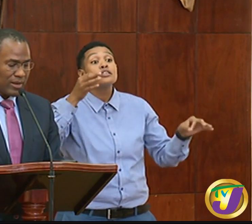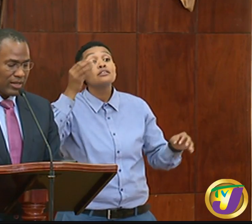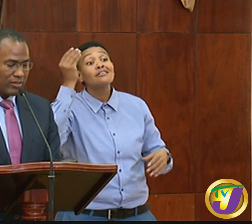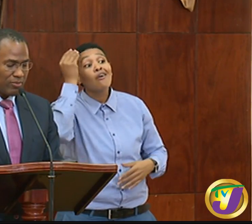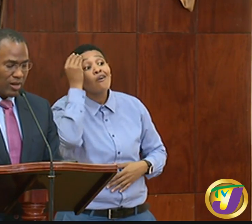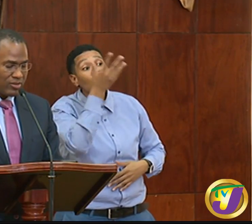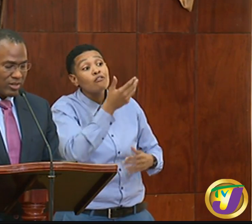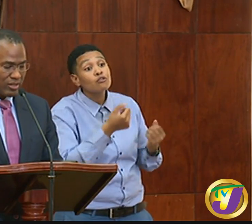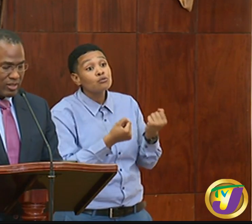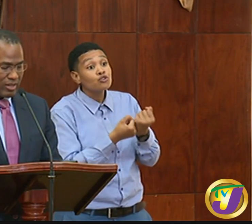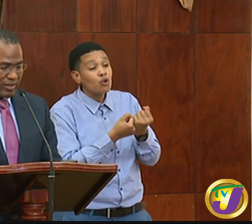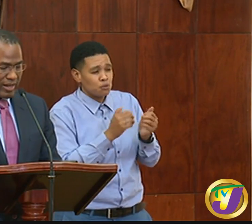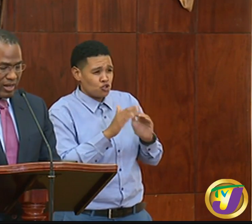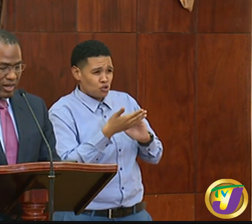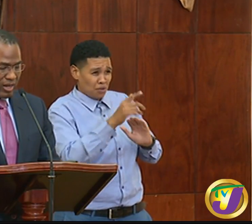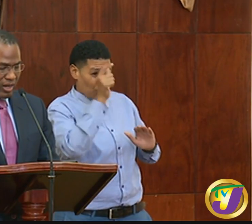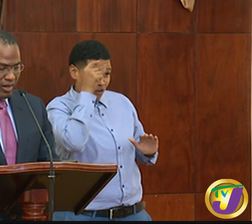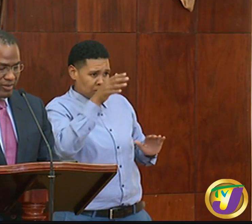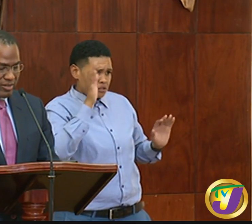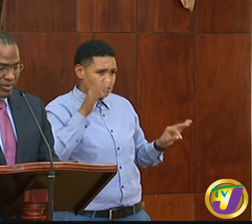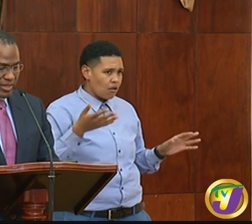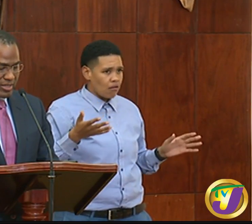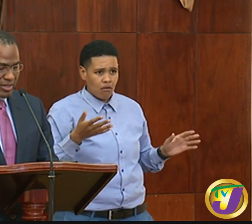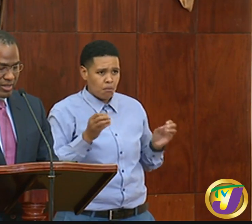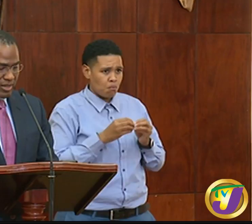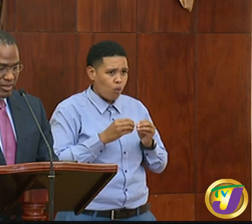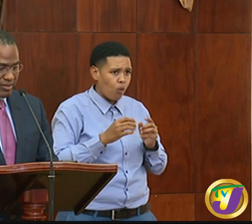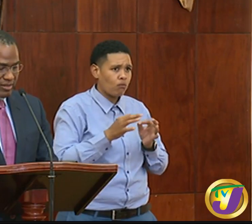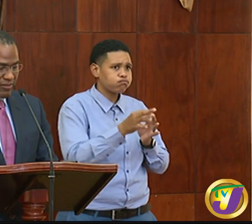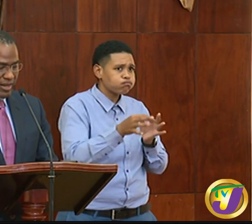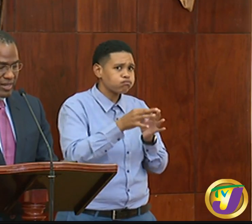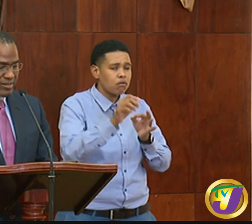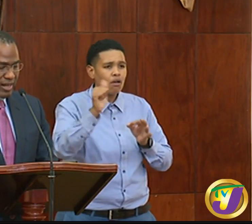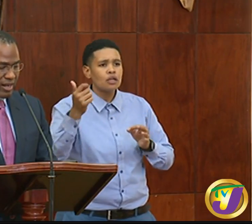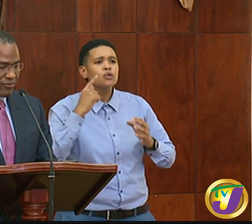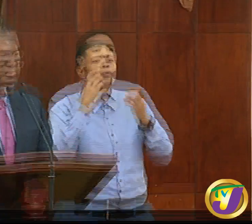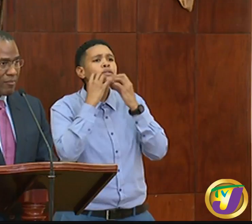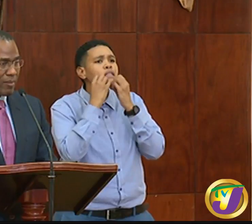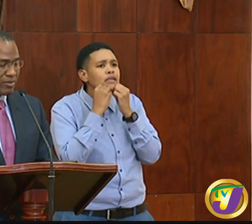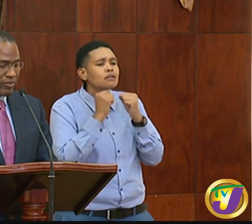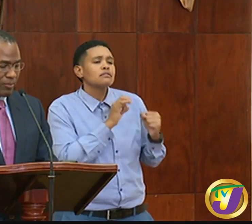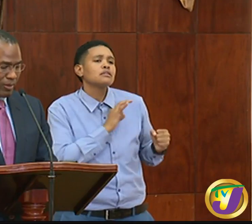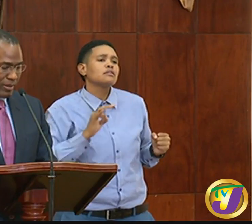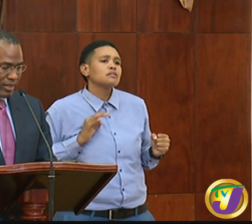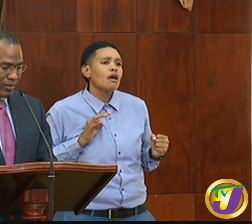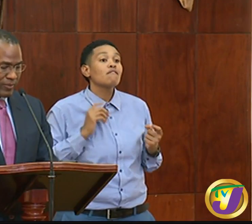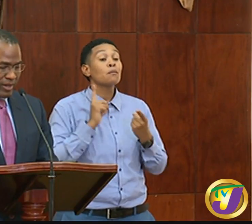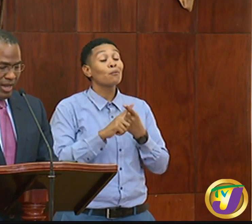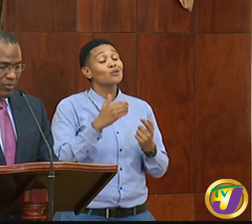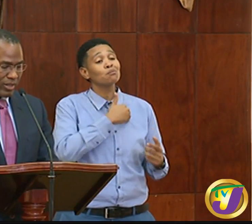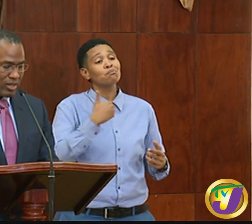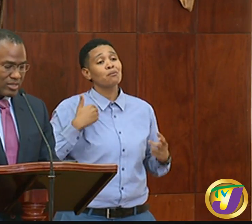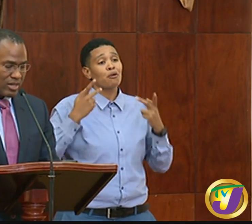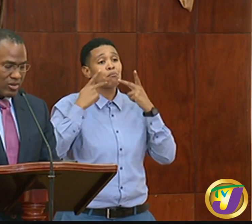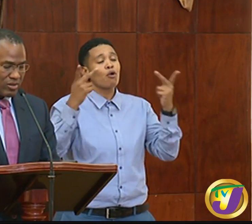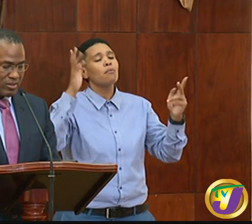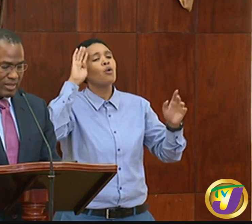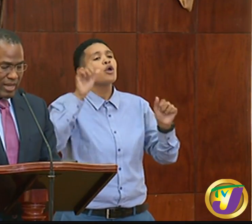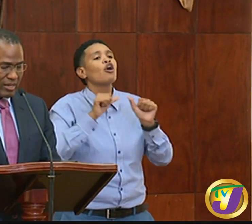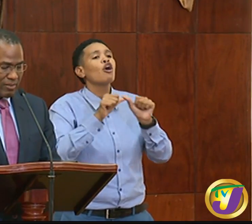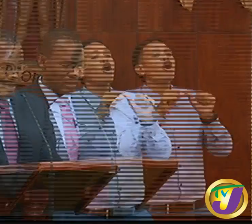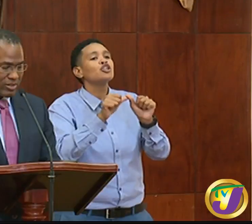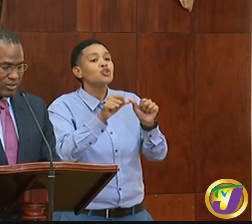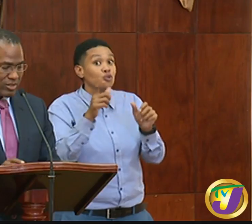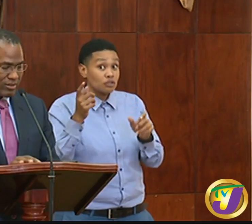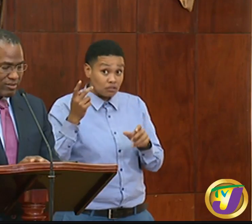government of Jamaica's posture that on the situation to safeguard staff and members of the public, and will continue to